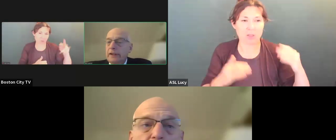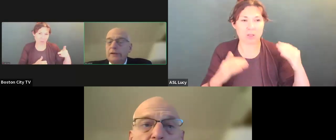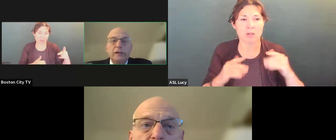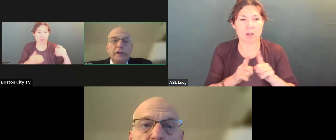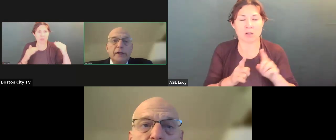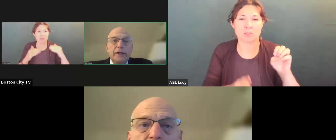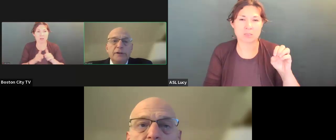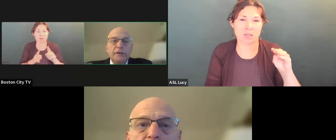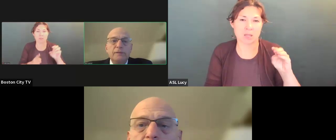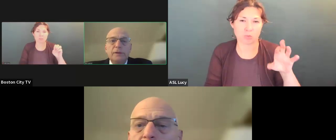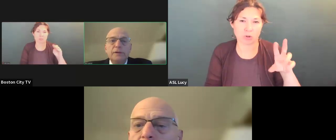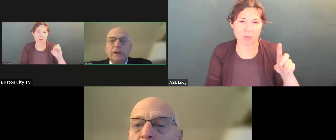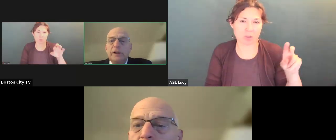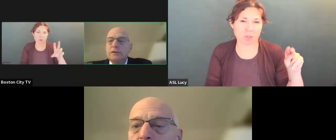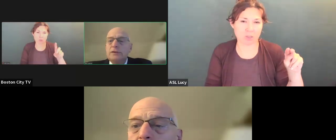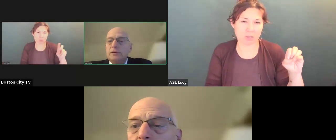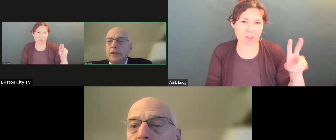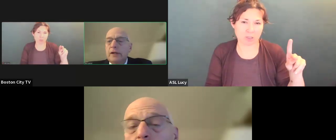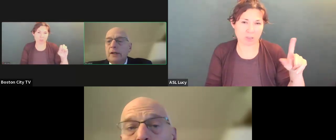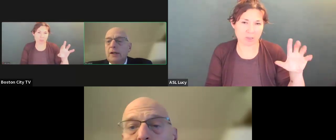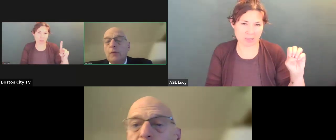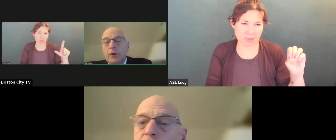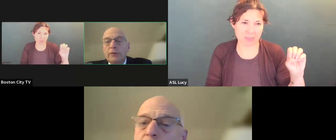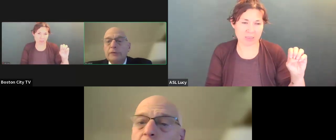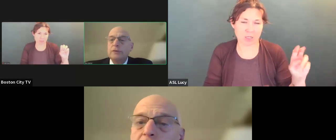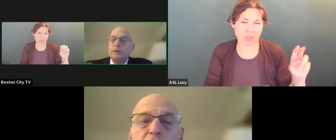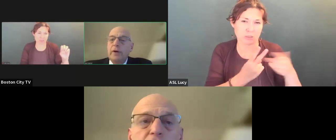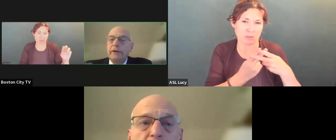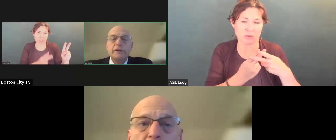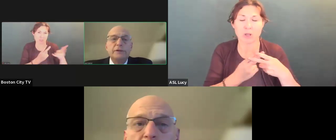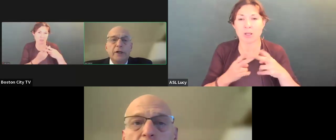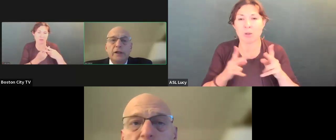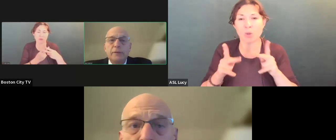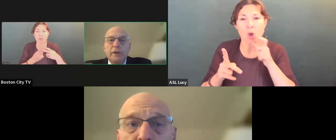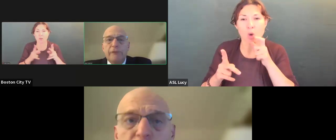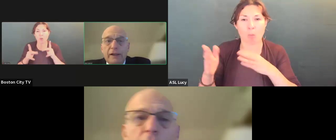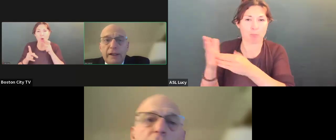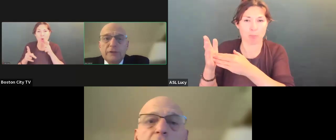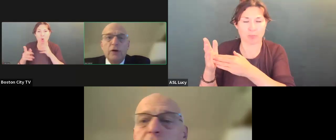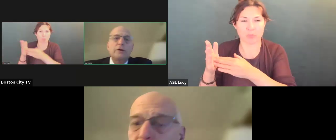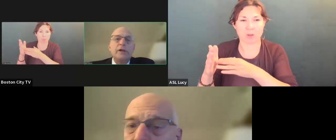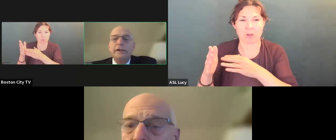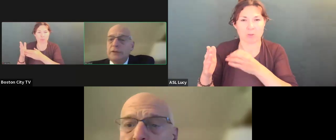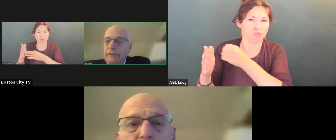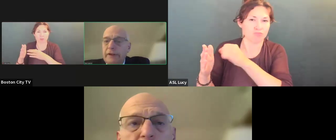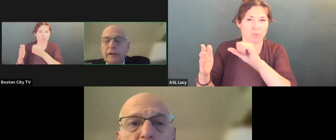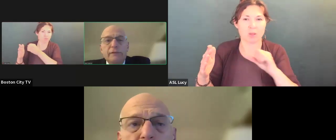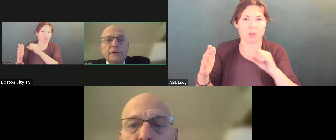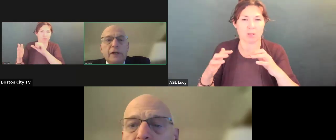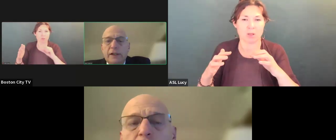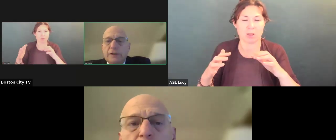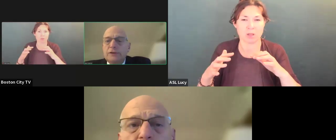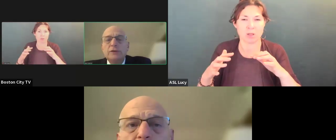the litigation seeking to oppose the White Fund Stadium. It violates Article 97 of the